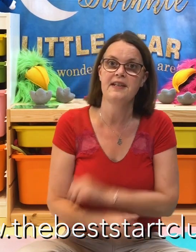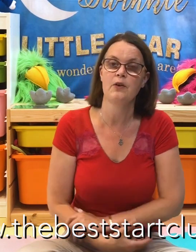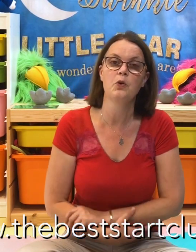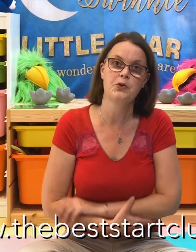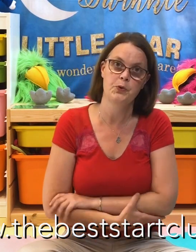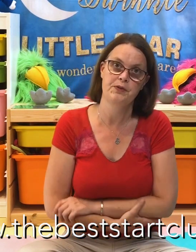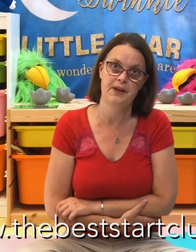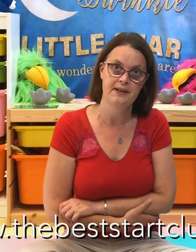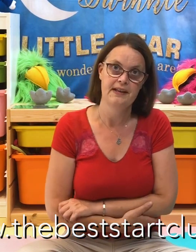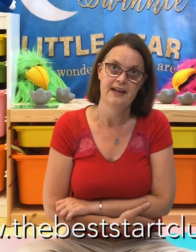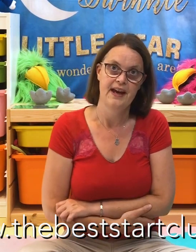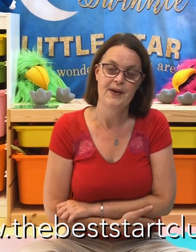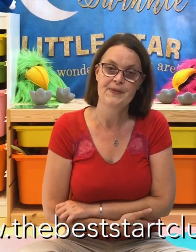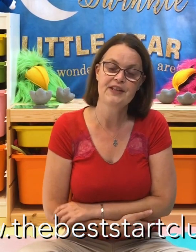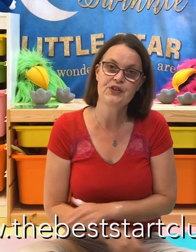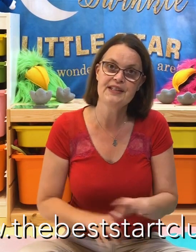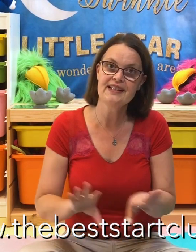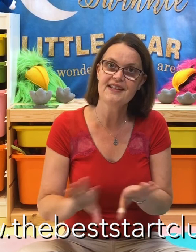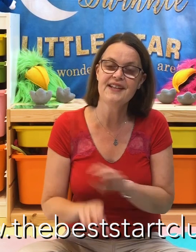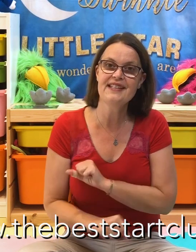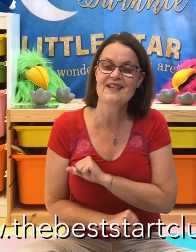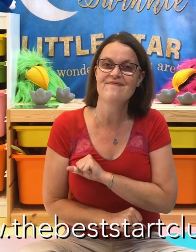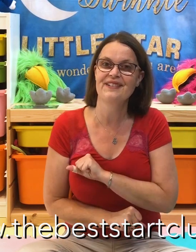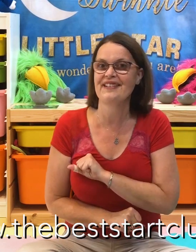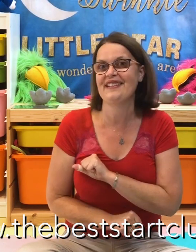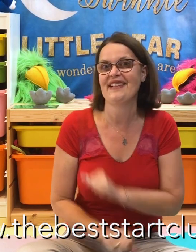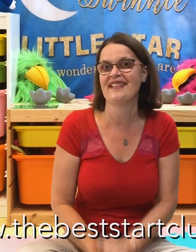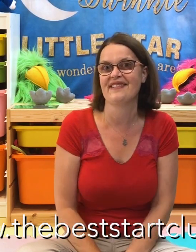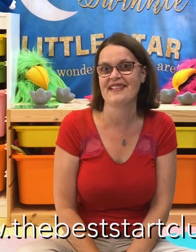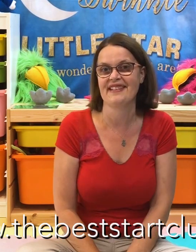dancing, all sorts of fun. But that's just a little tiny sample just to get you started.